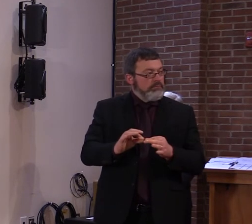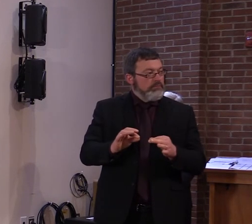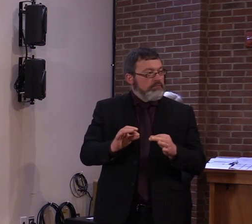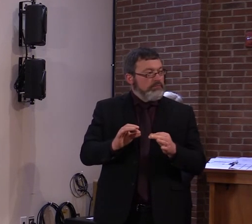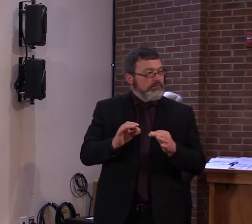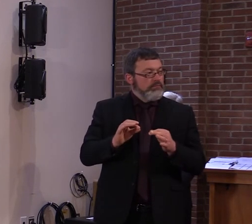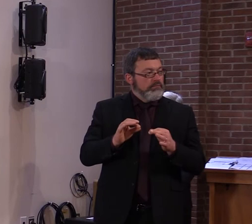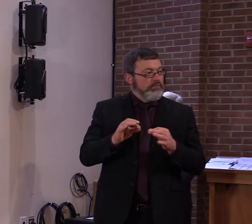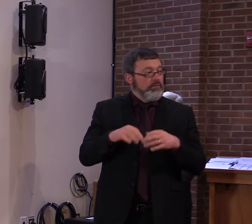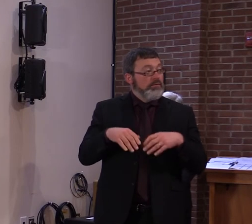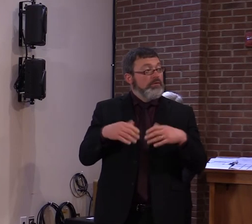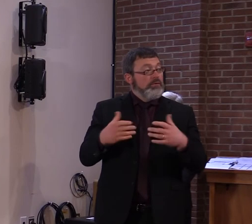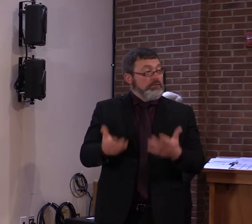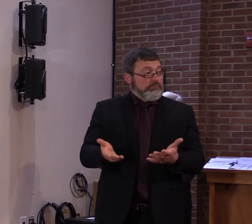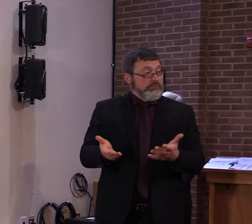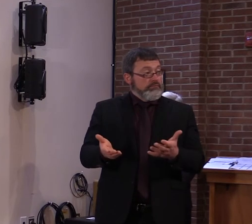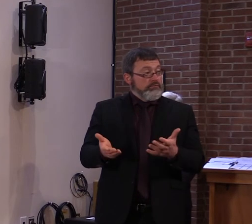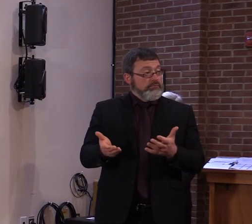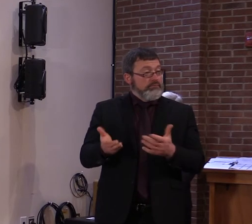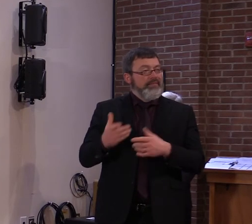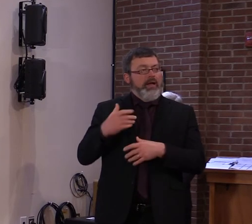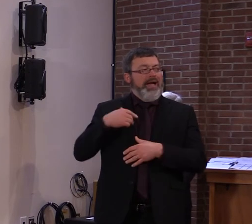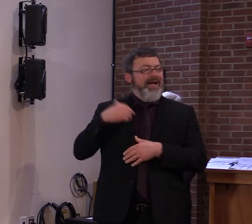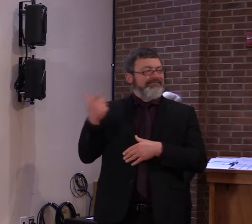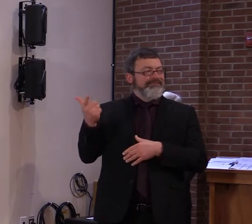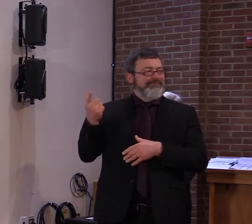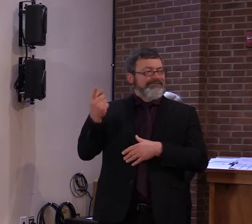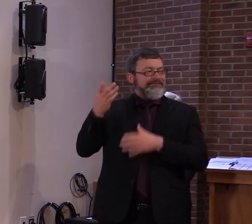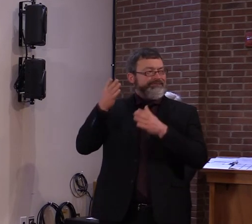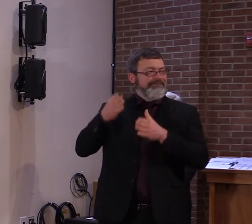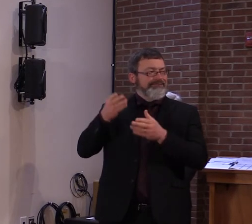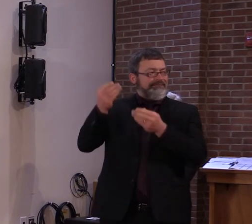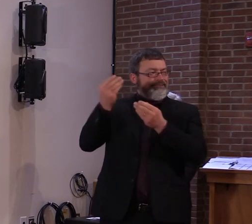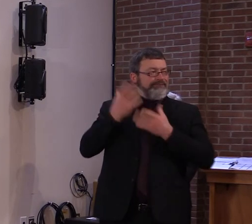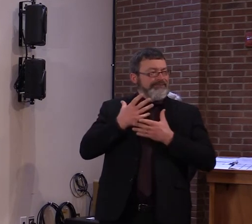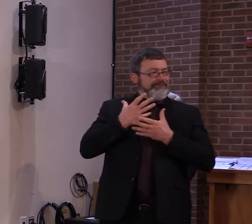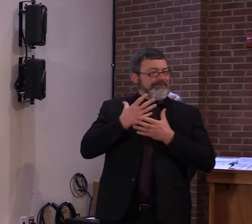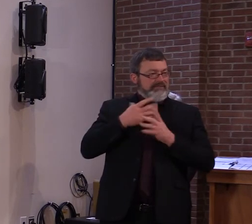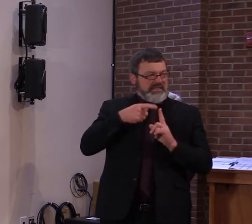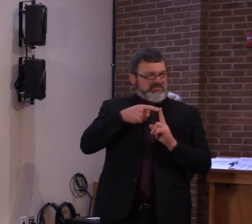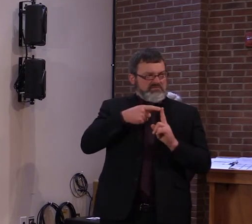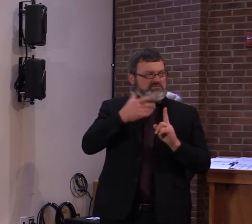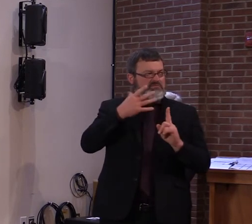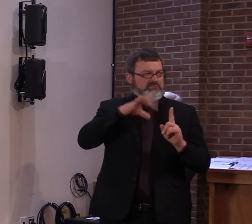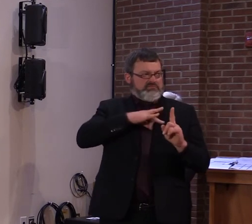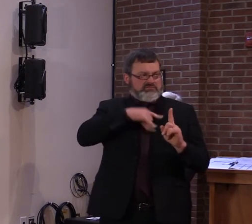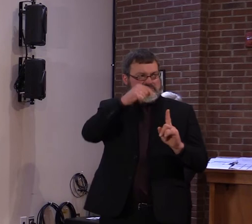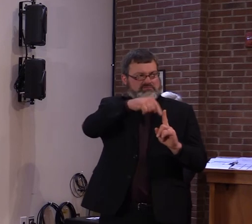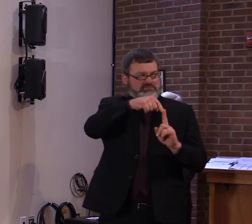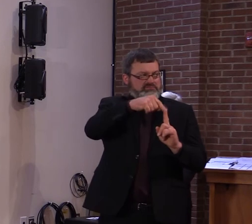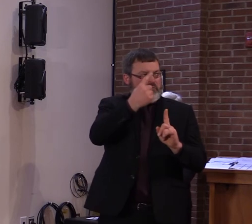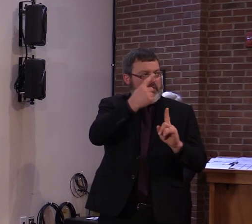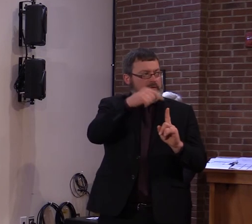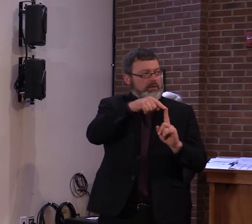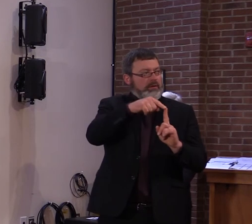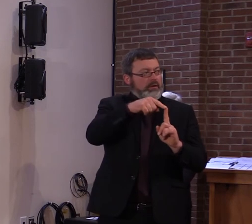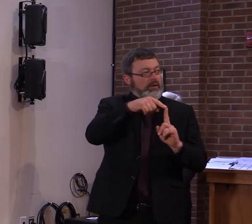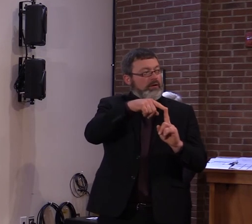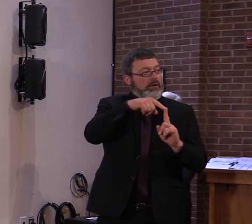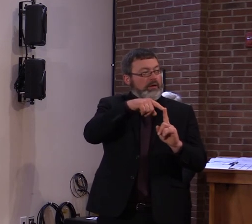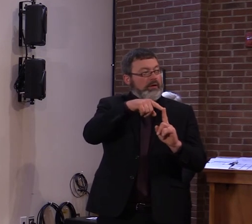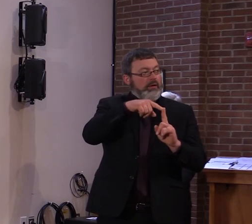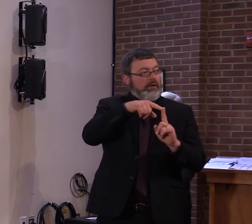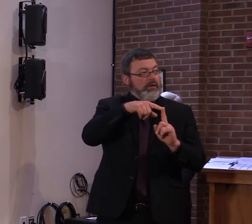not quarantining. The caller, the health officer, said she did not get a response back from the health department when